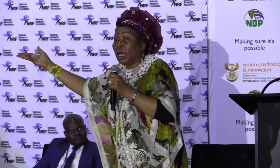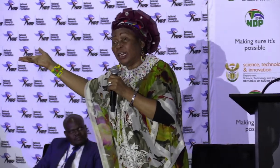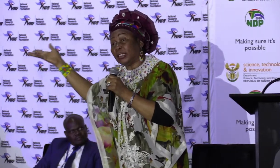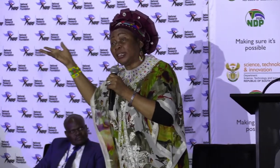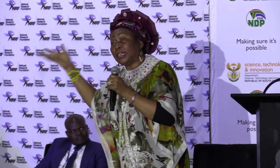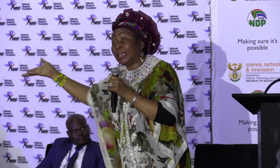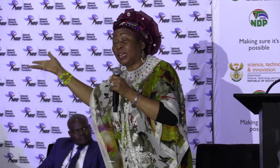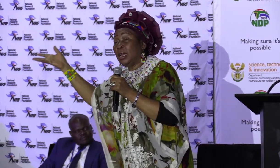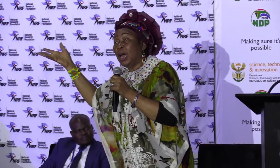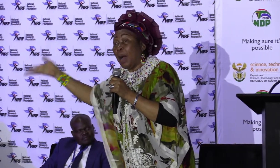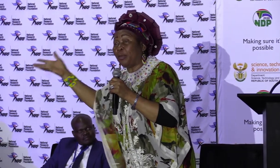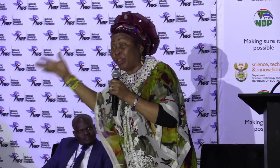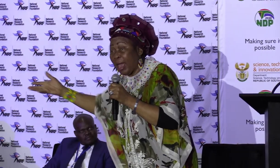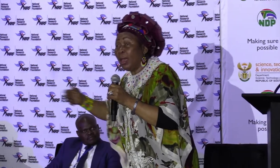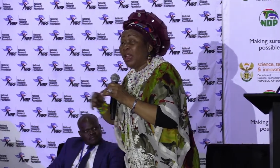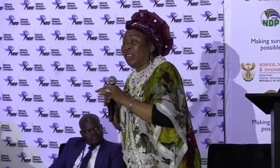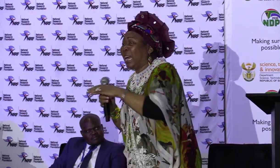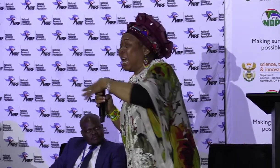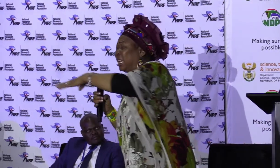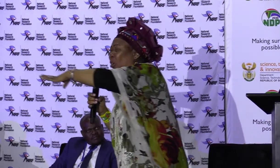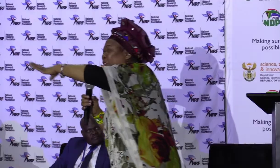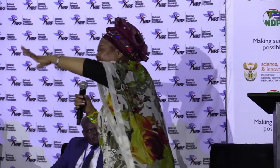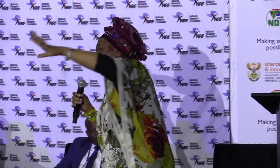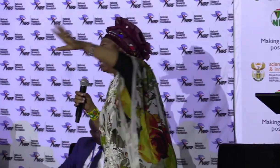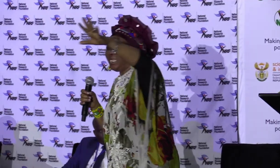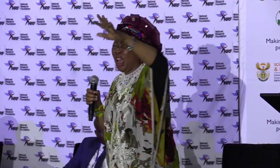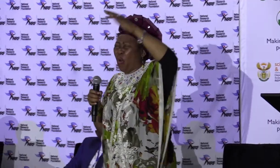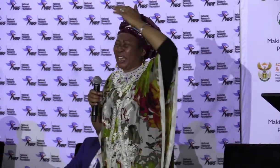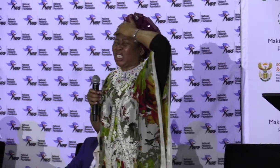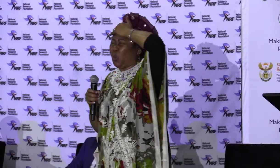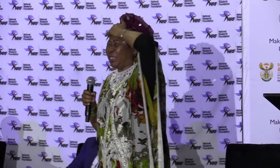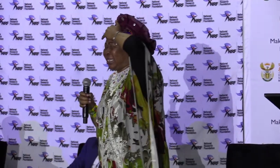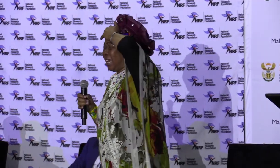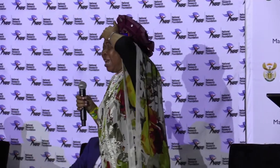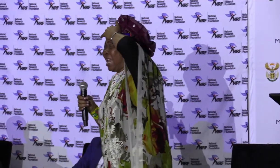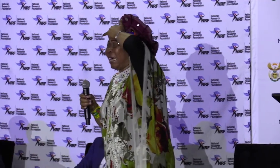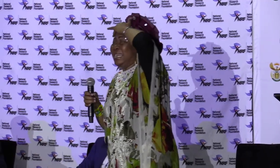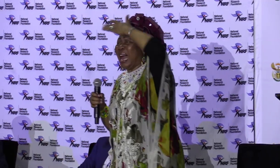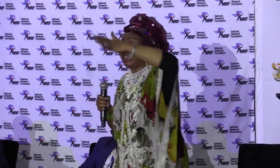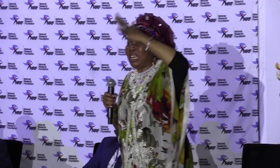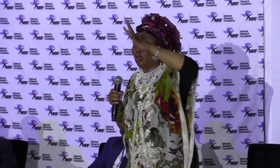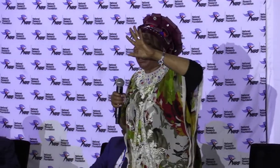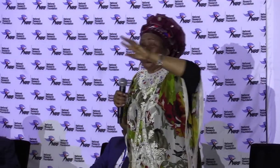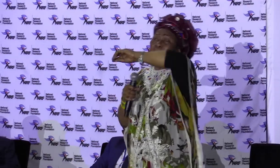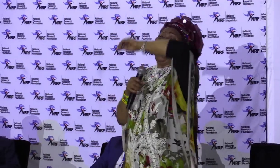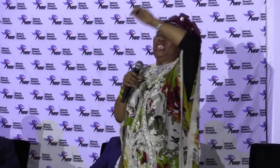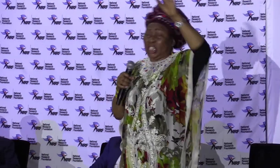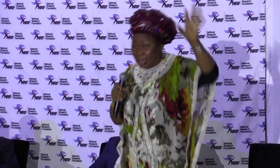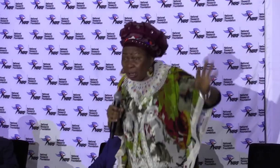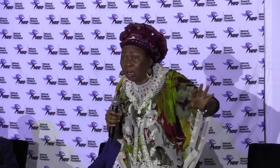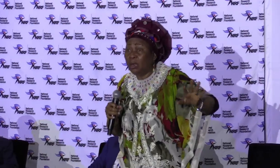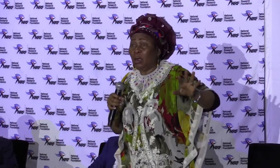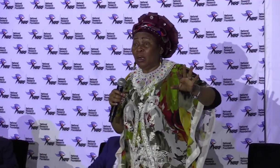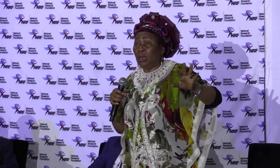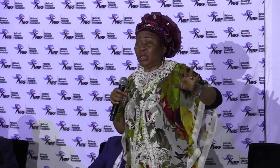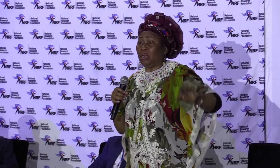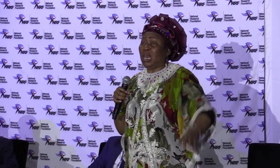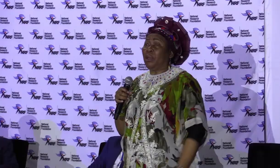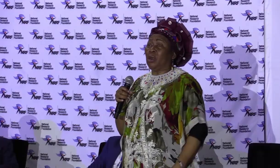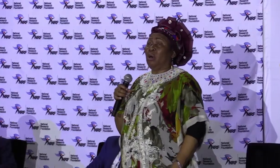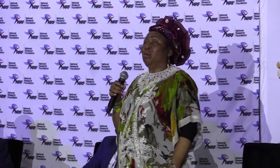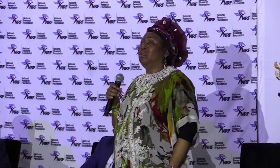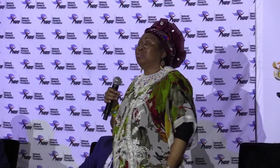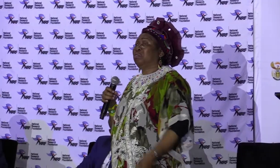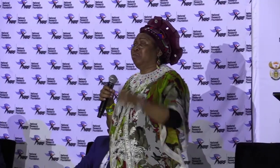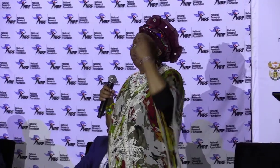village. And as he sat up there, the colors of the sunset were exquisite, like nothing he could even imagine. He